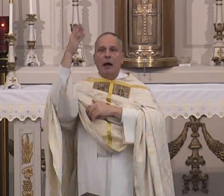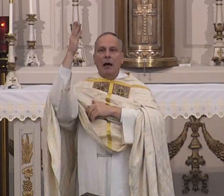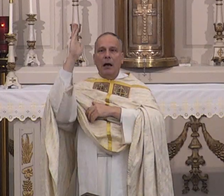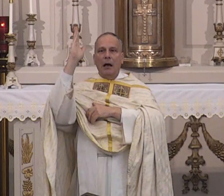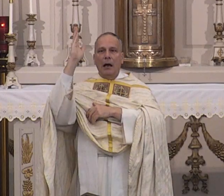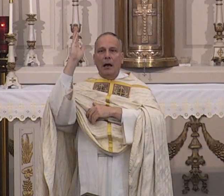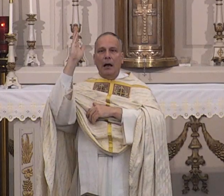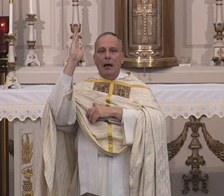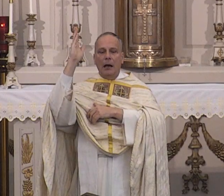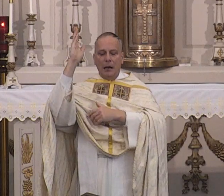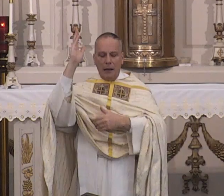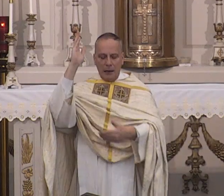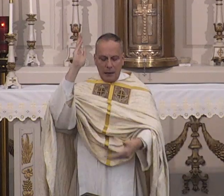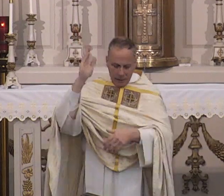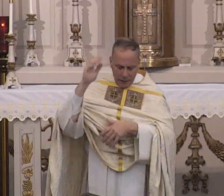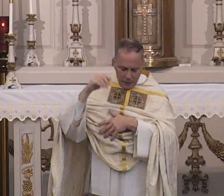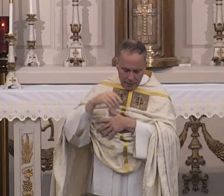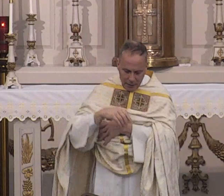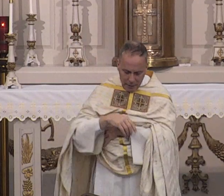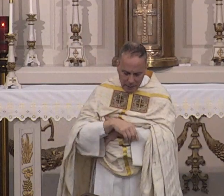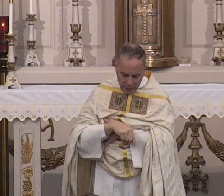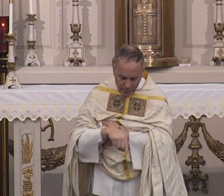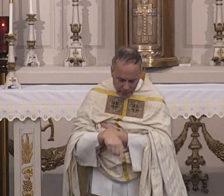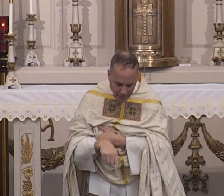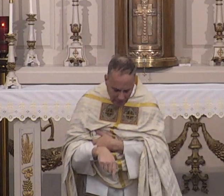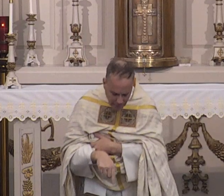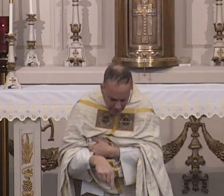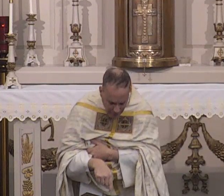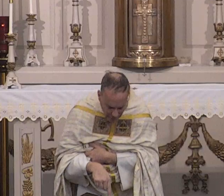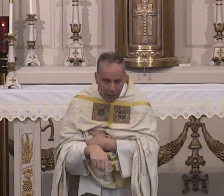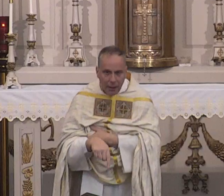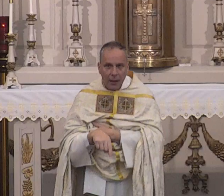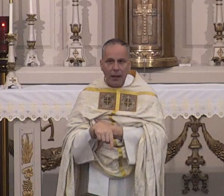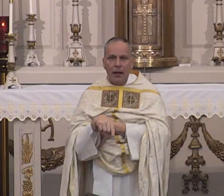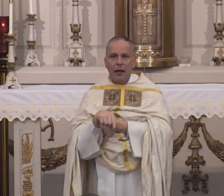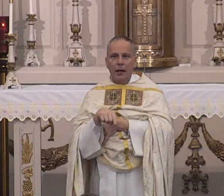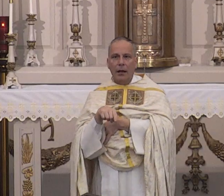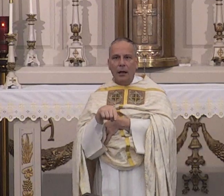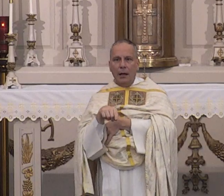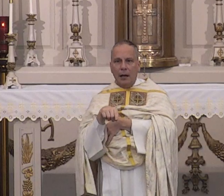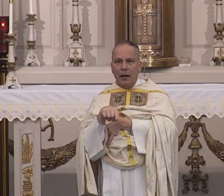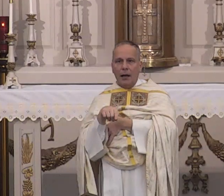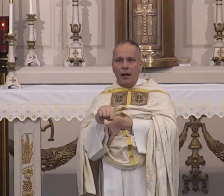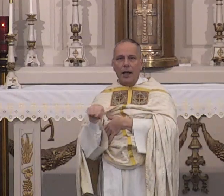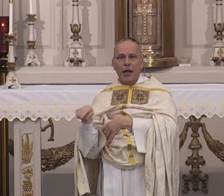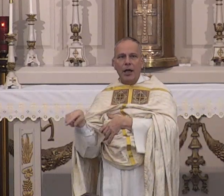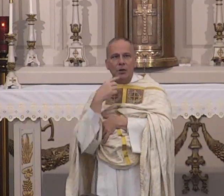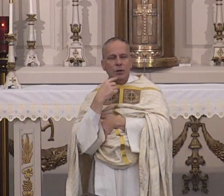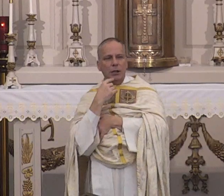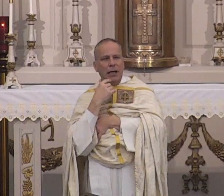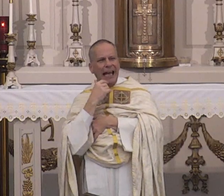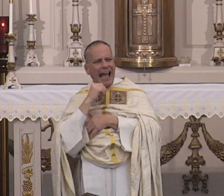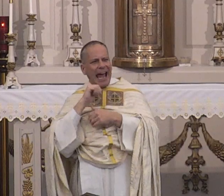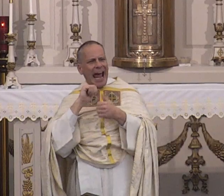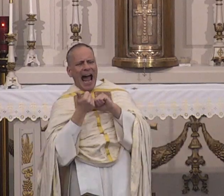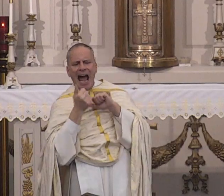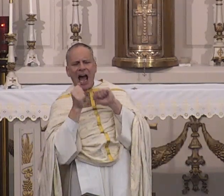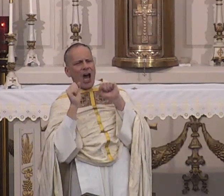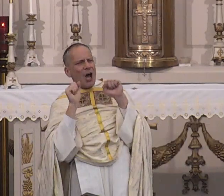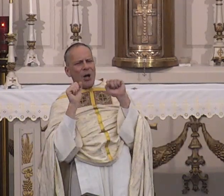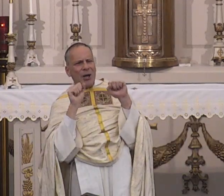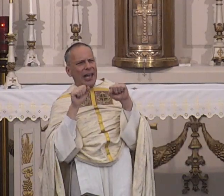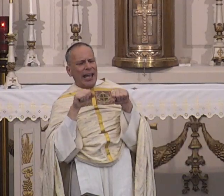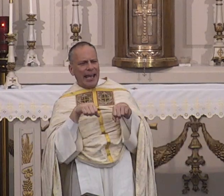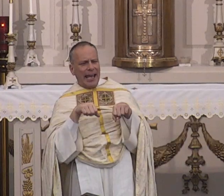Jesus is a baby, but at the same time, he is God. That was the meaning of the phrase. And she said,